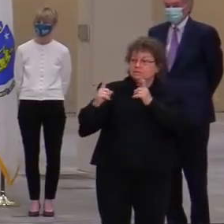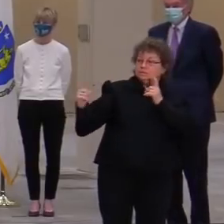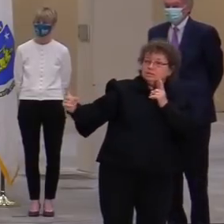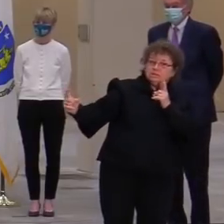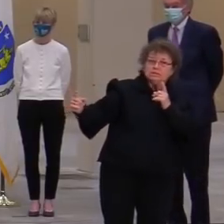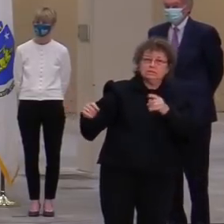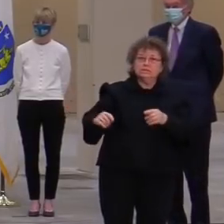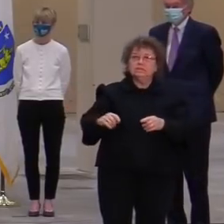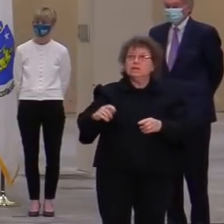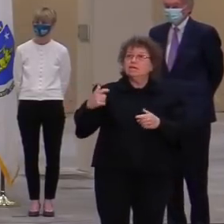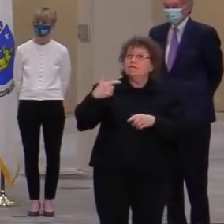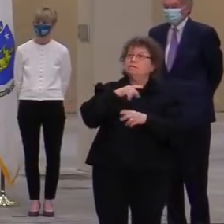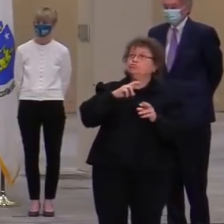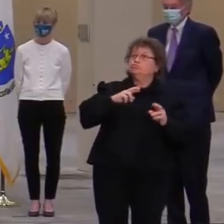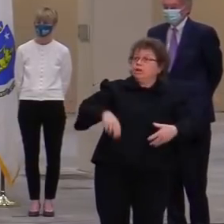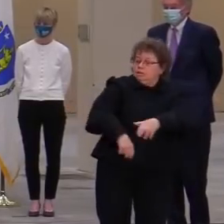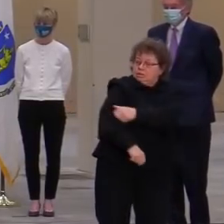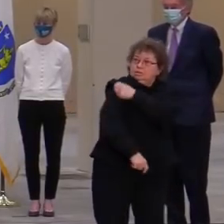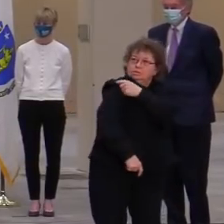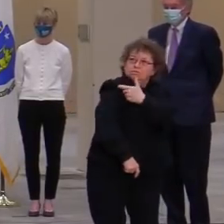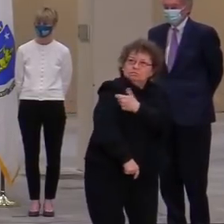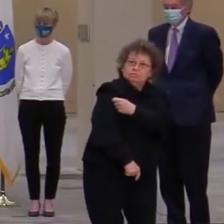their sleeves as soon as vaccines are available.